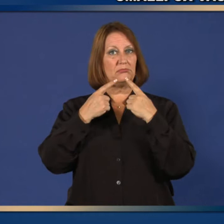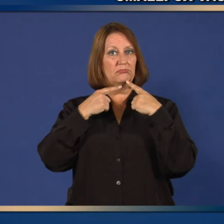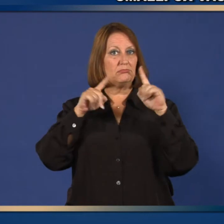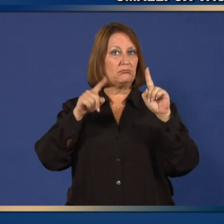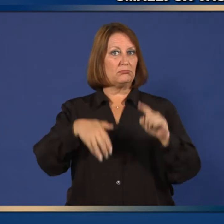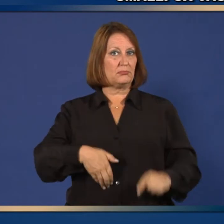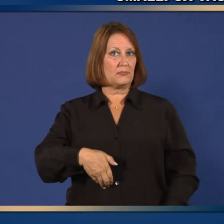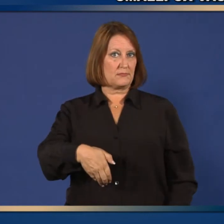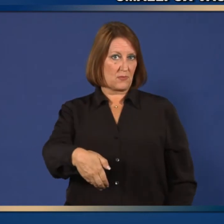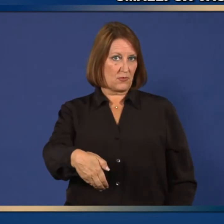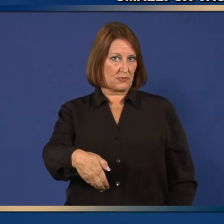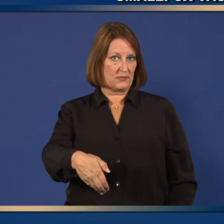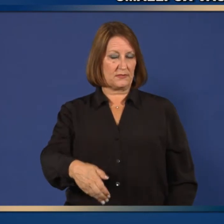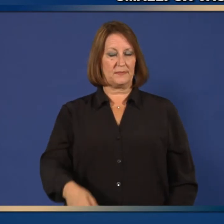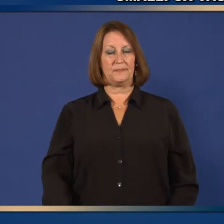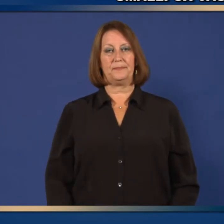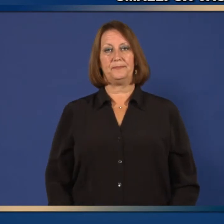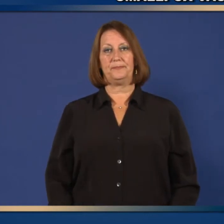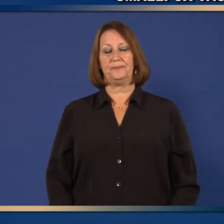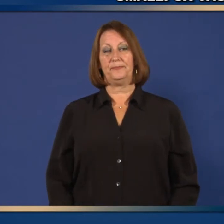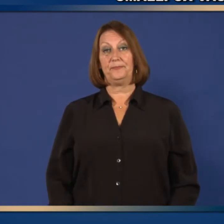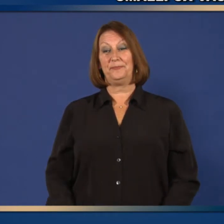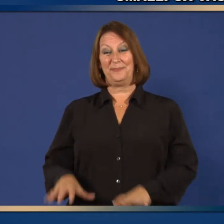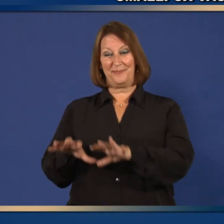less effective.